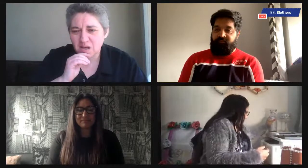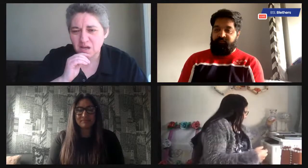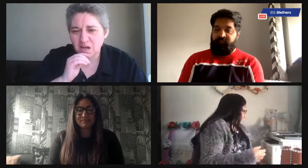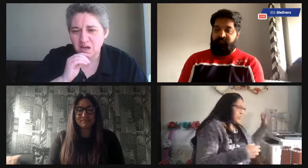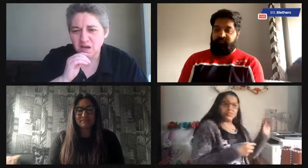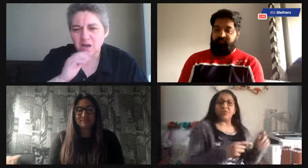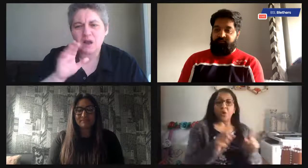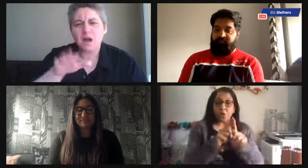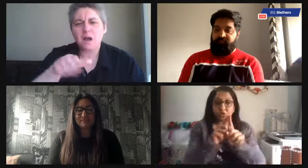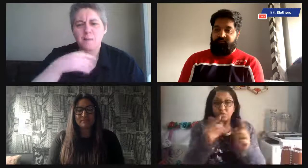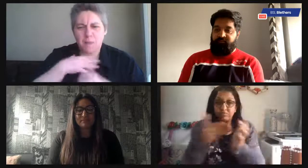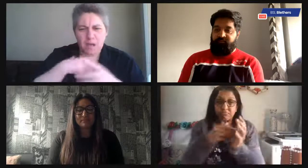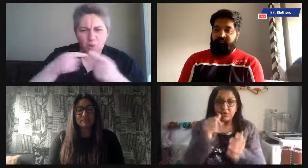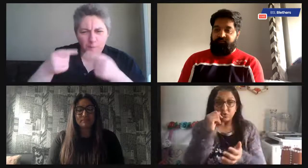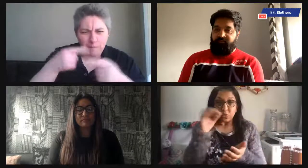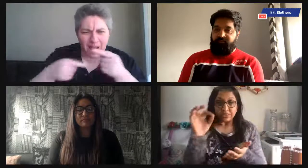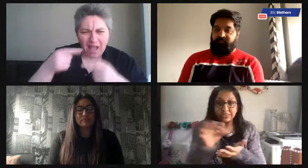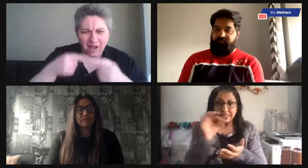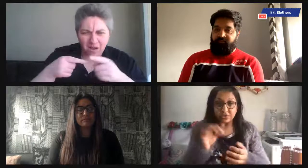Wow.